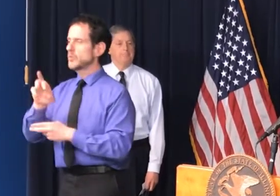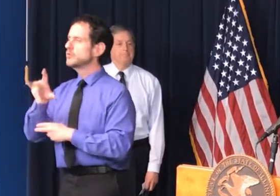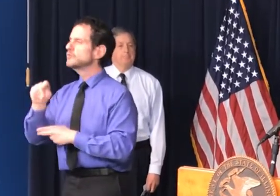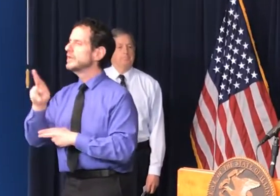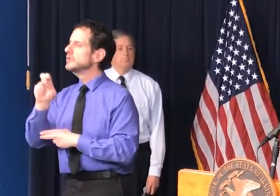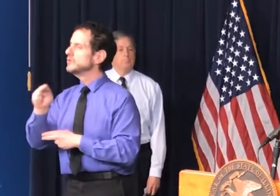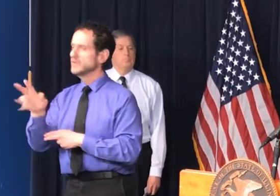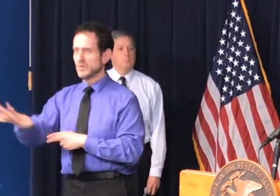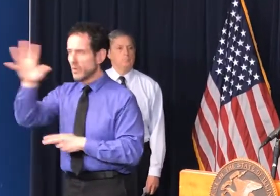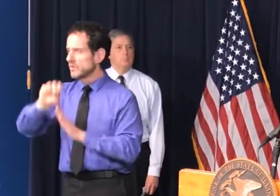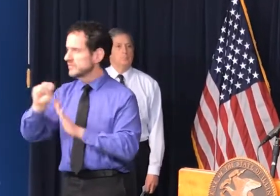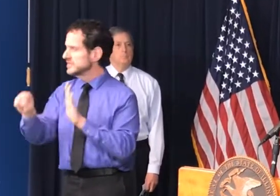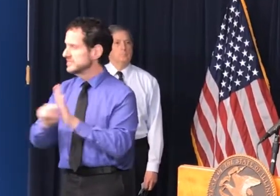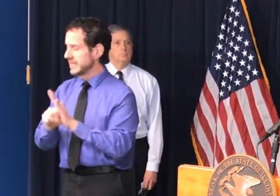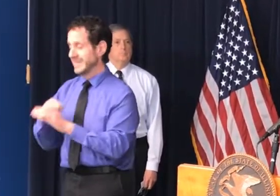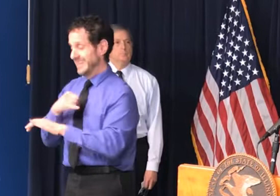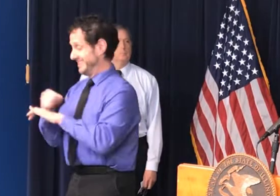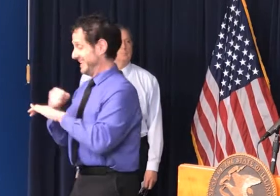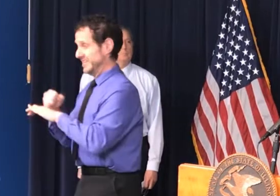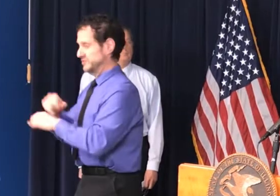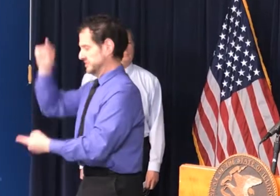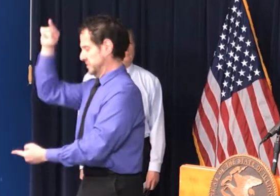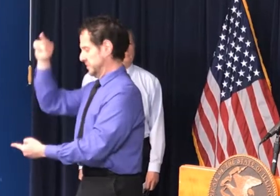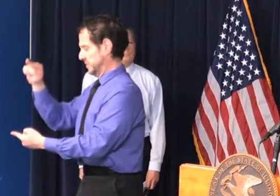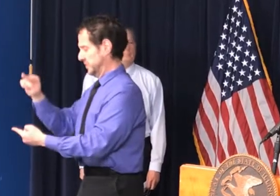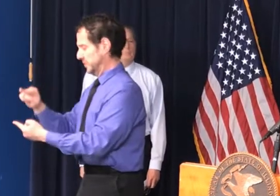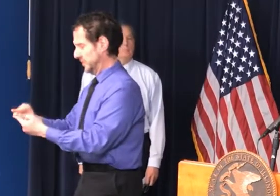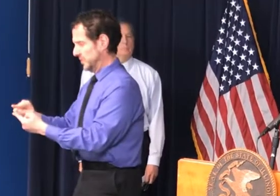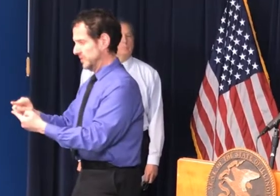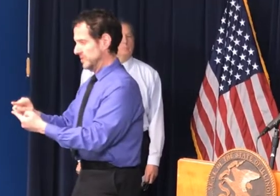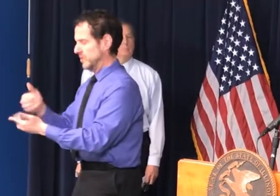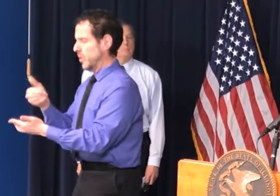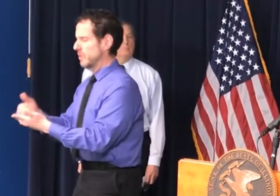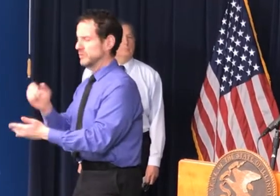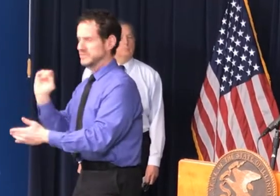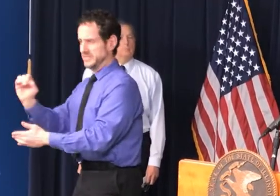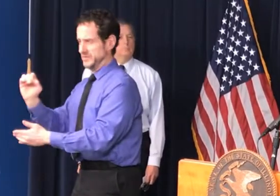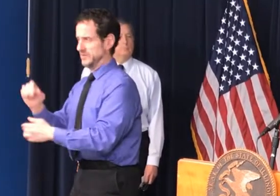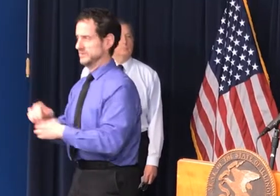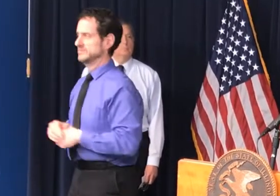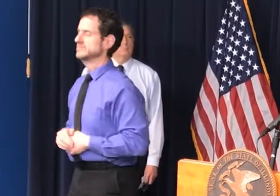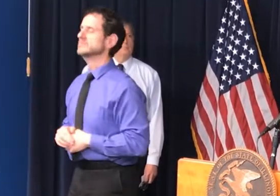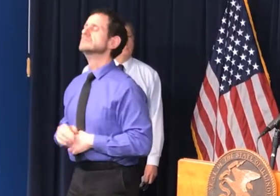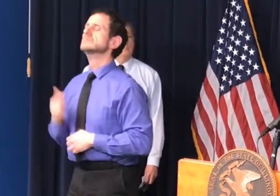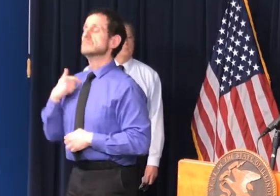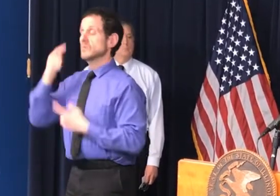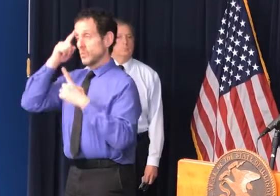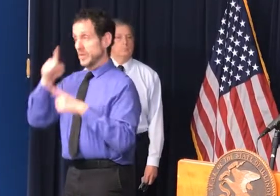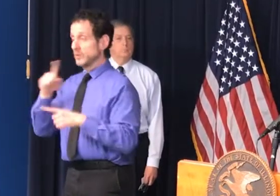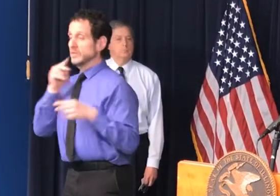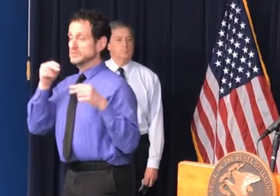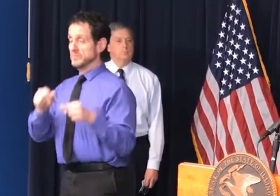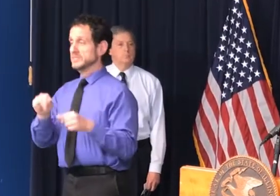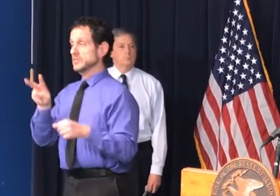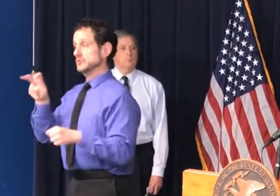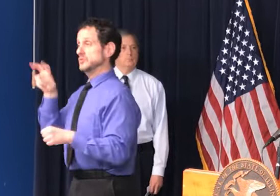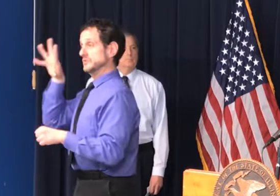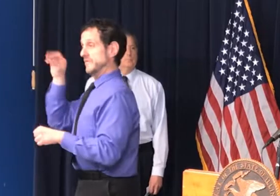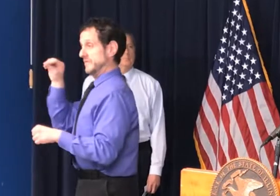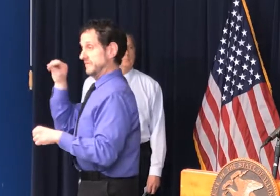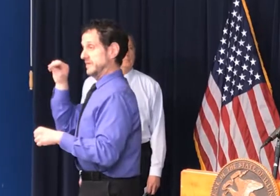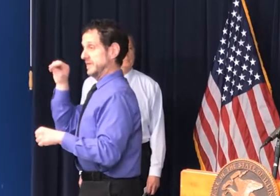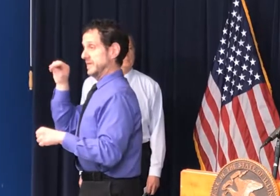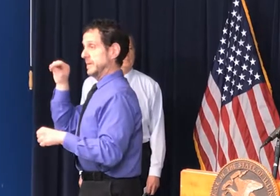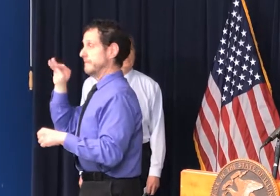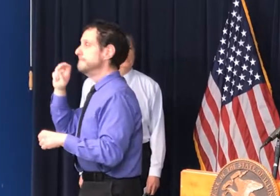an historically low interest rate of almost zero. We agreed to deposit $250 million from the state's